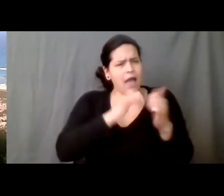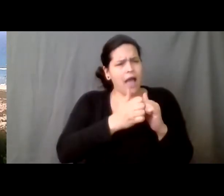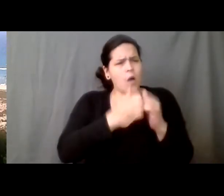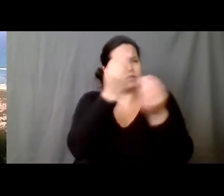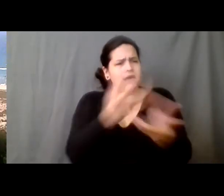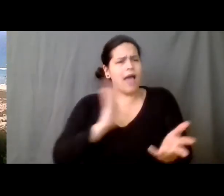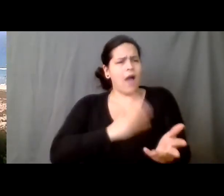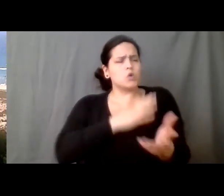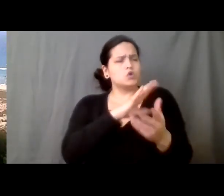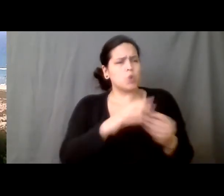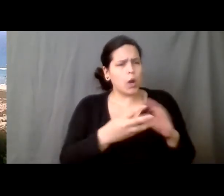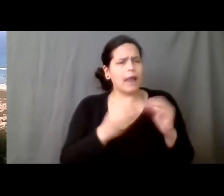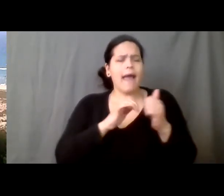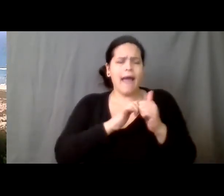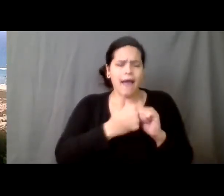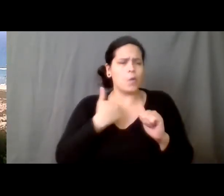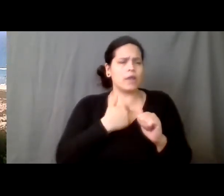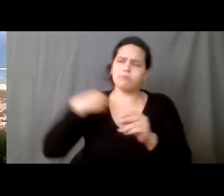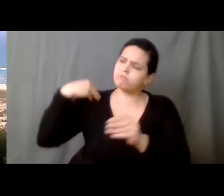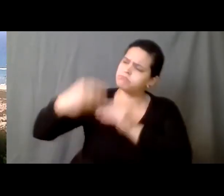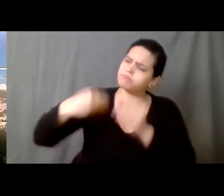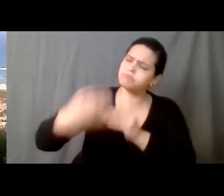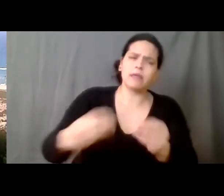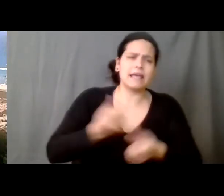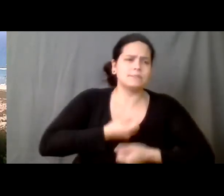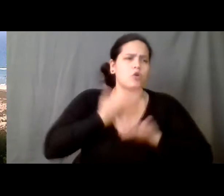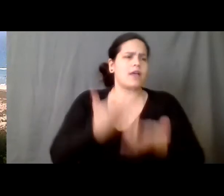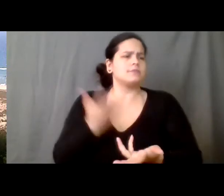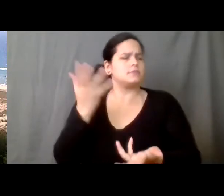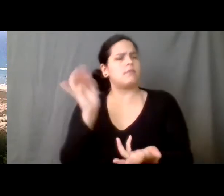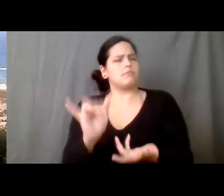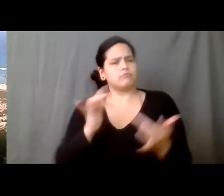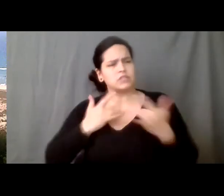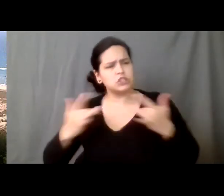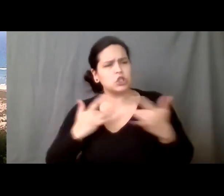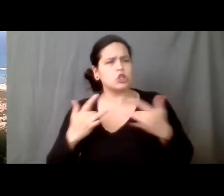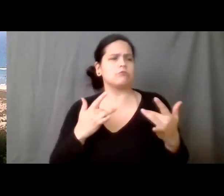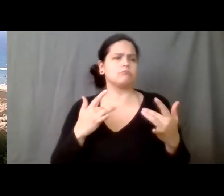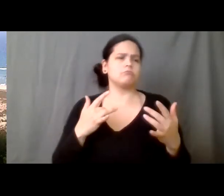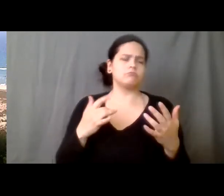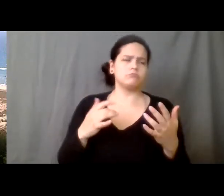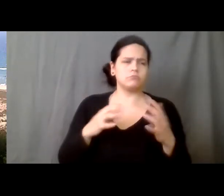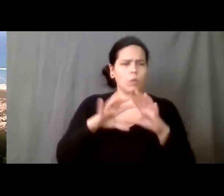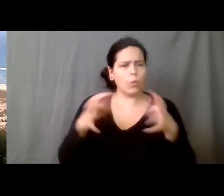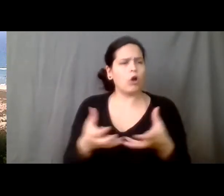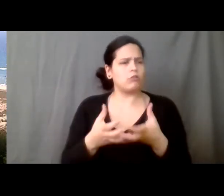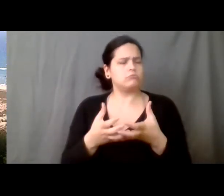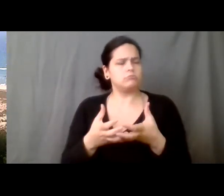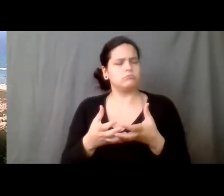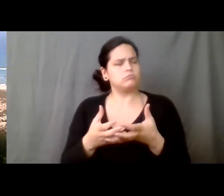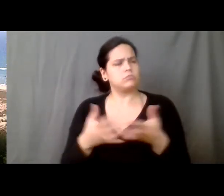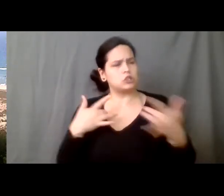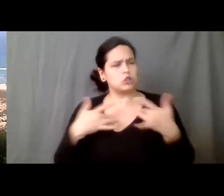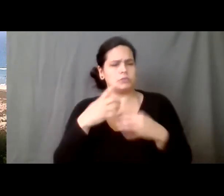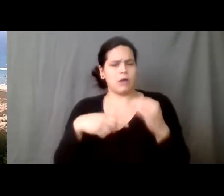stories, how we tell these things, how we express those concerns of our cultures. You know, we